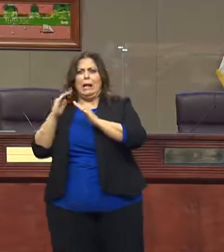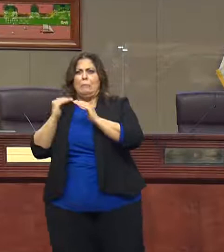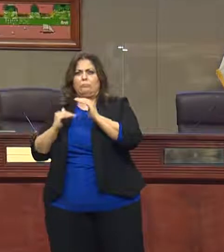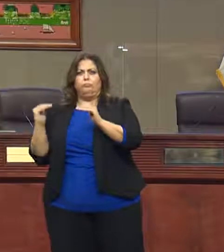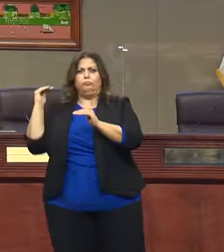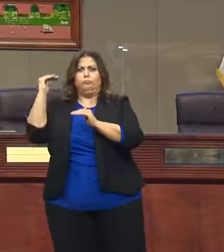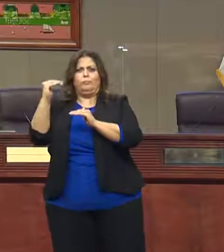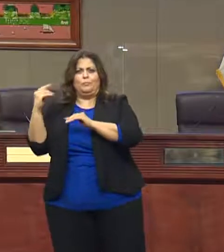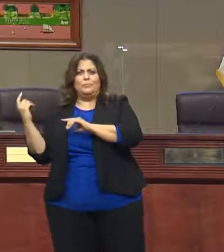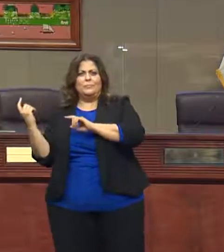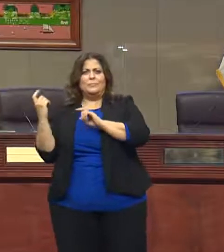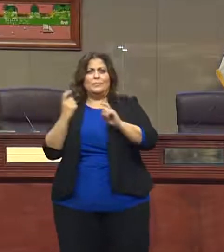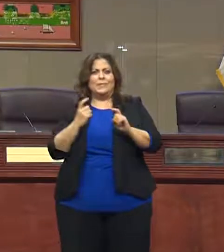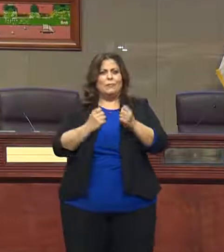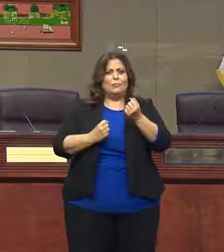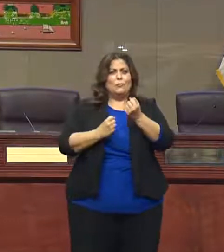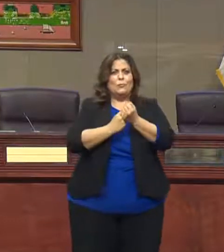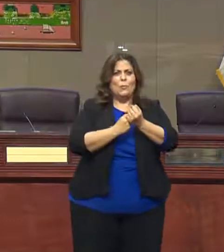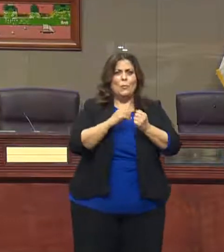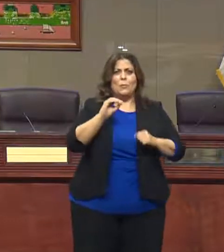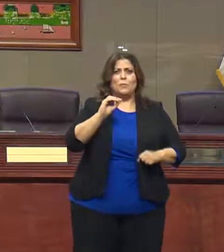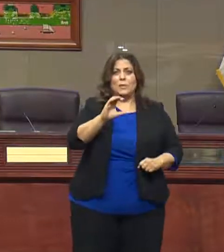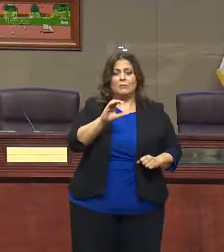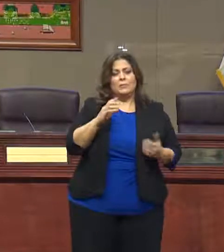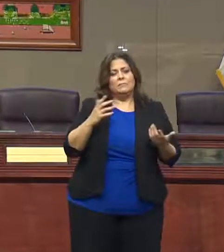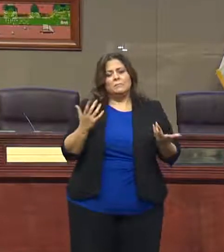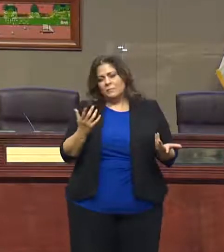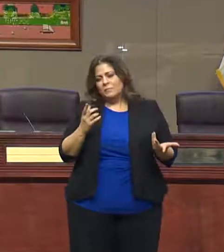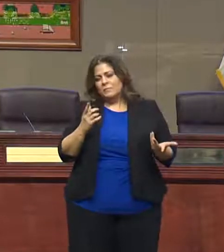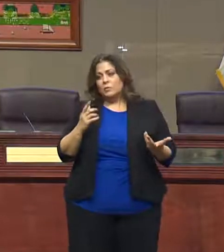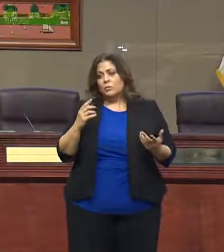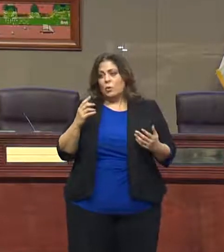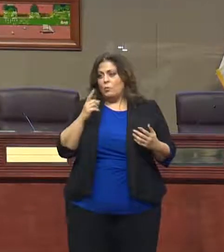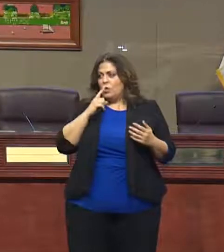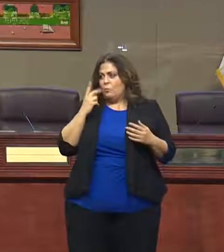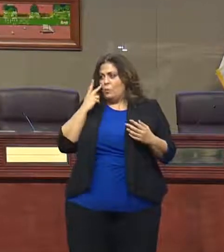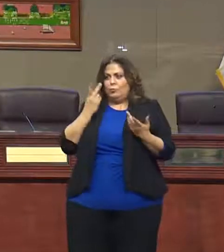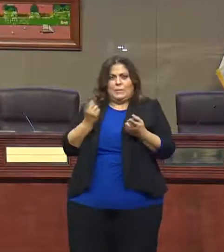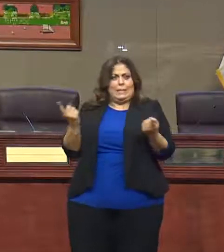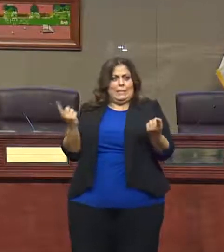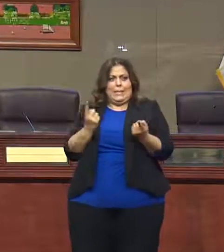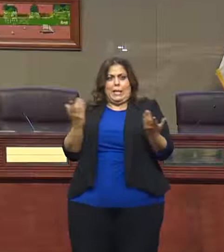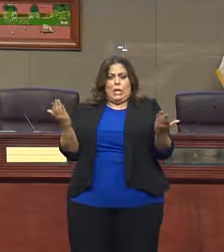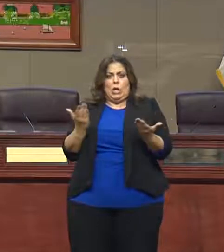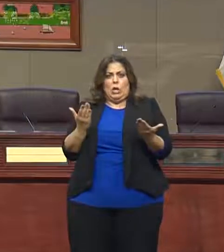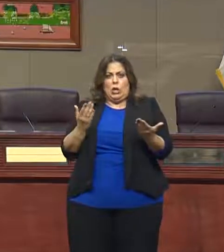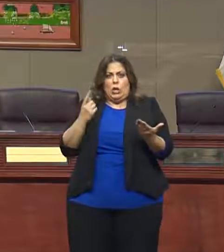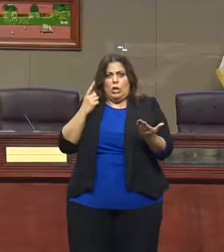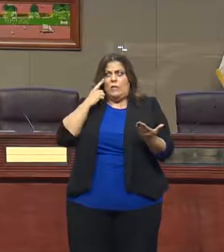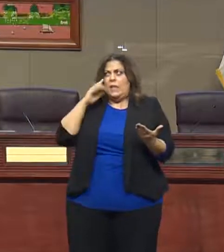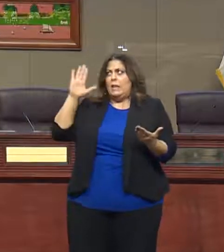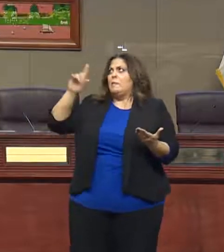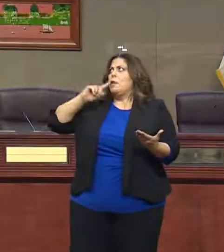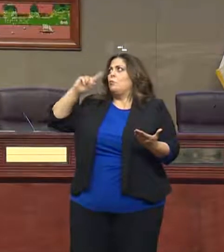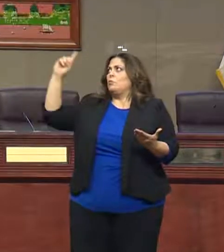here as a result of what was going on at the local level. Perhaps someone